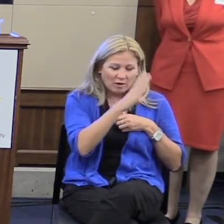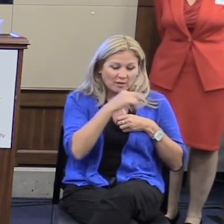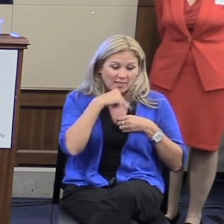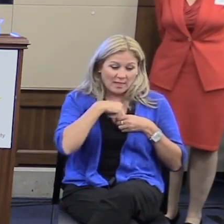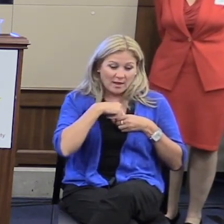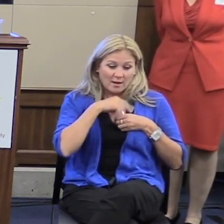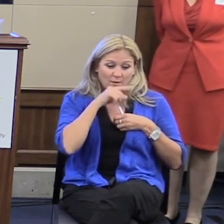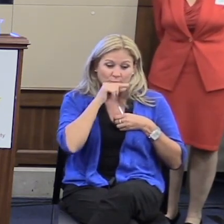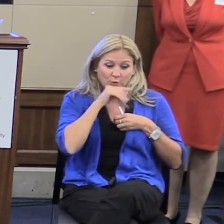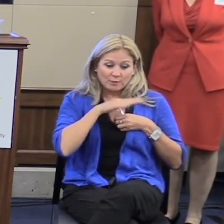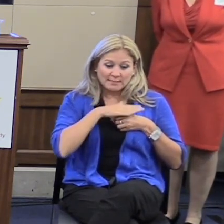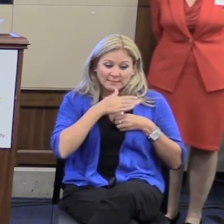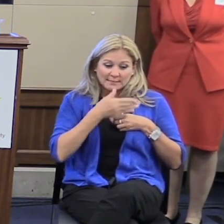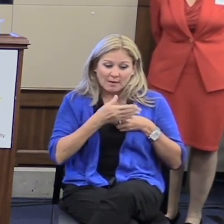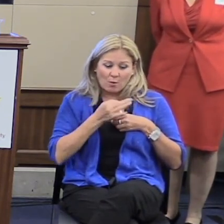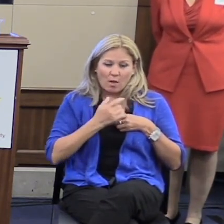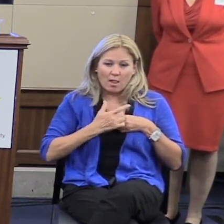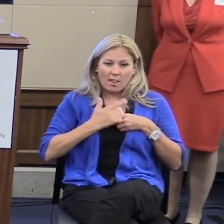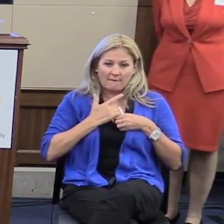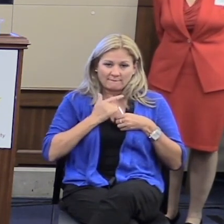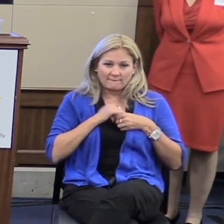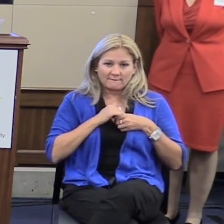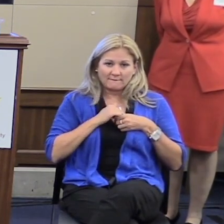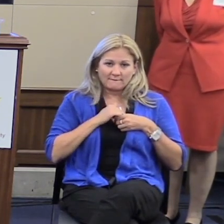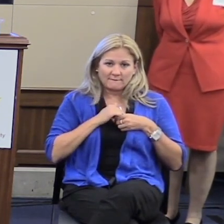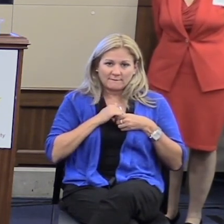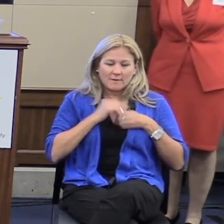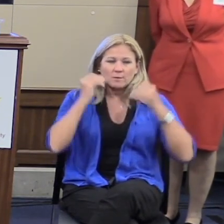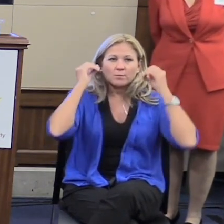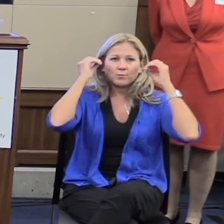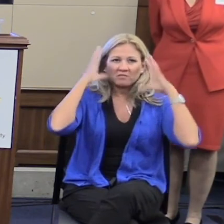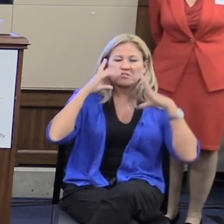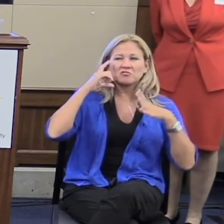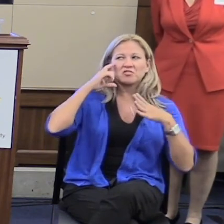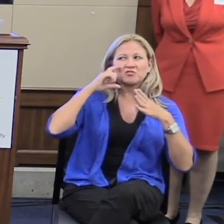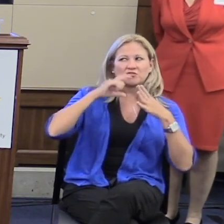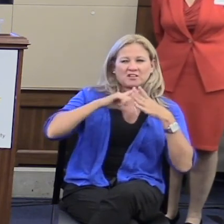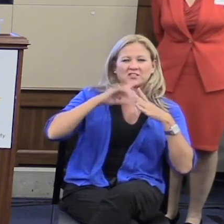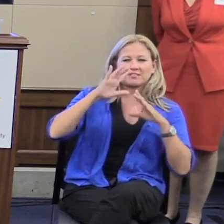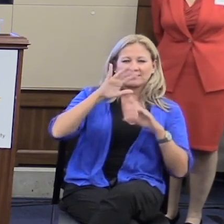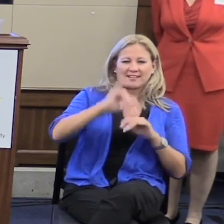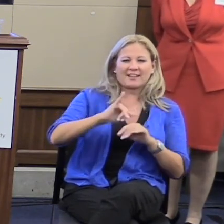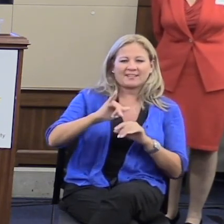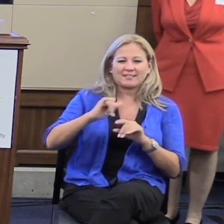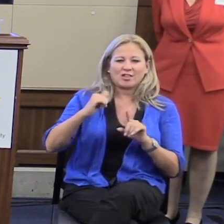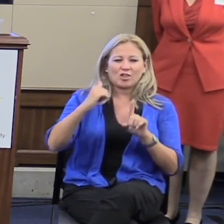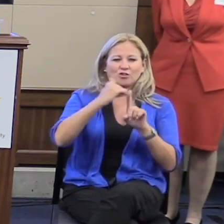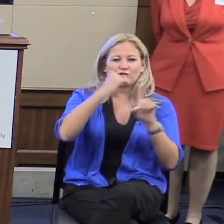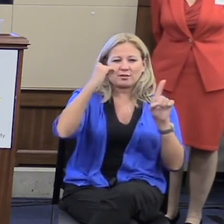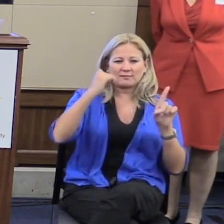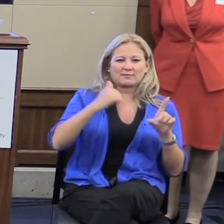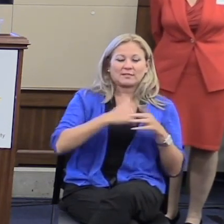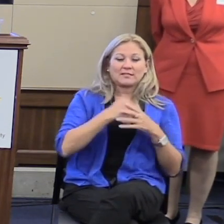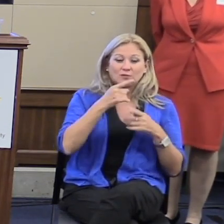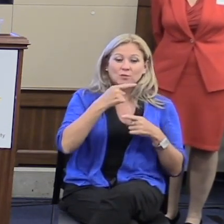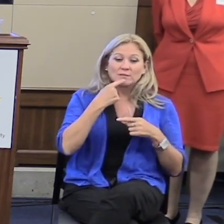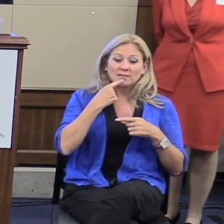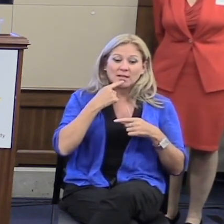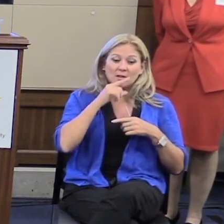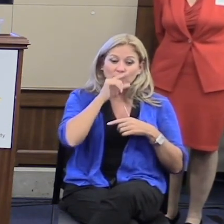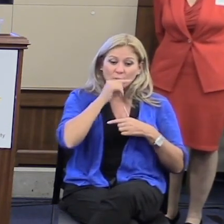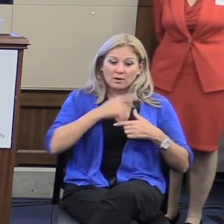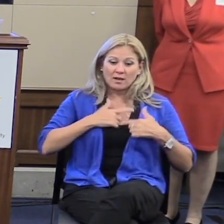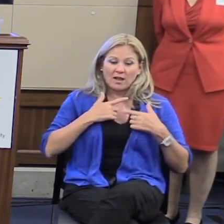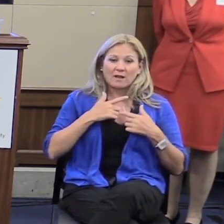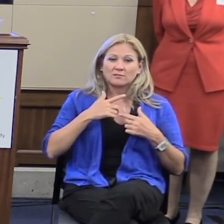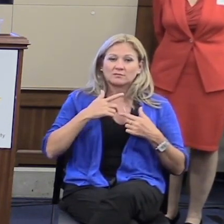bird dead or alive?" The professor immediately recognized the trick, the conundrum, because if he said the bird is alive, the